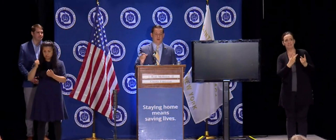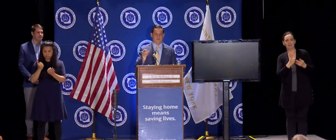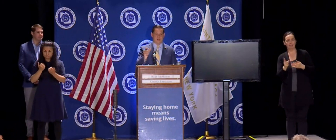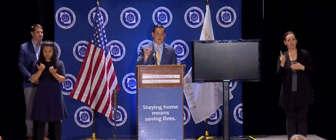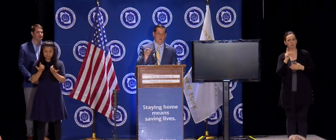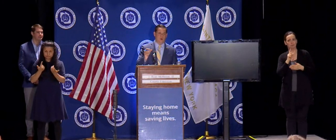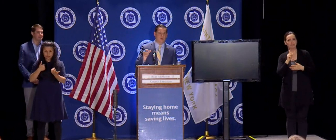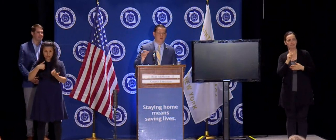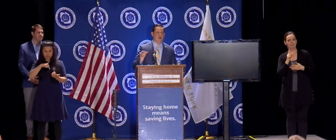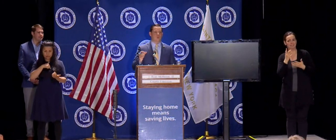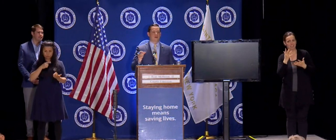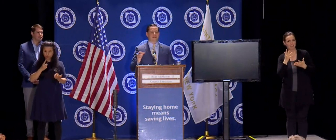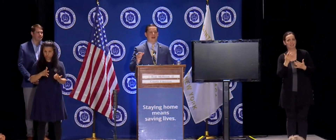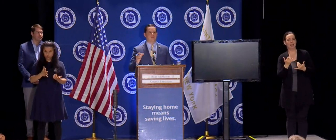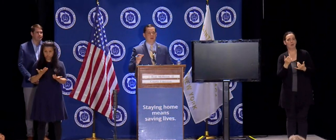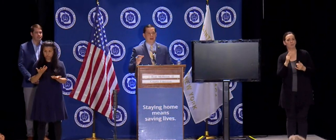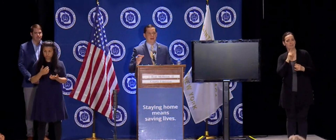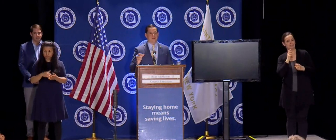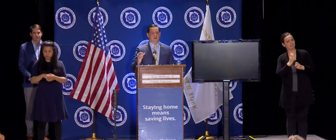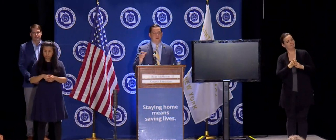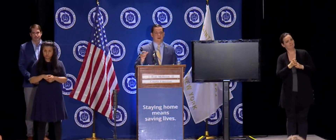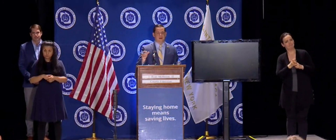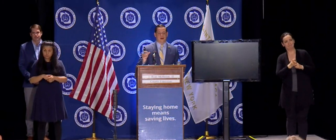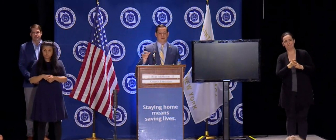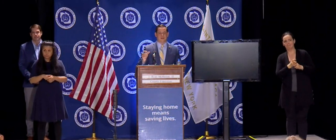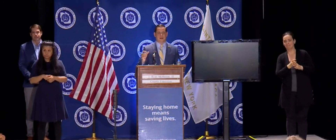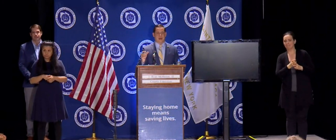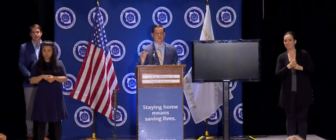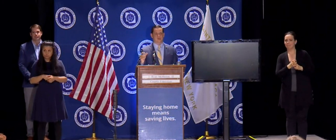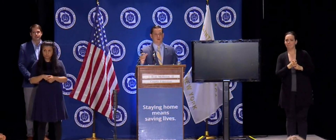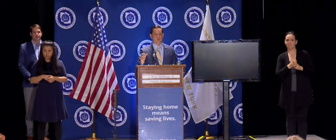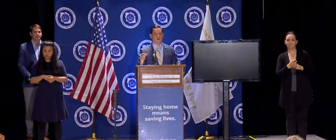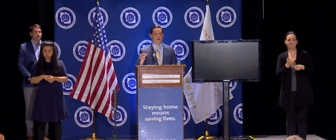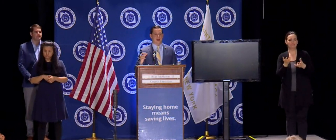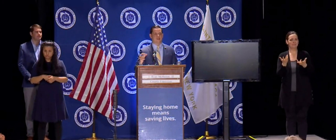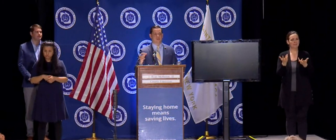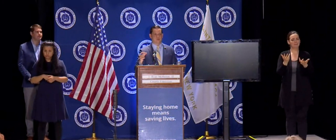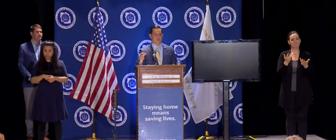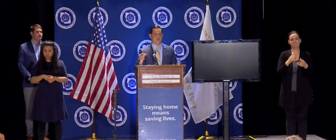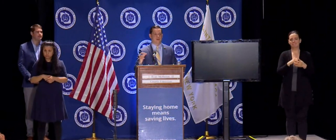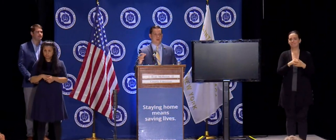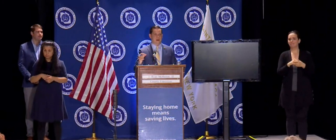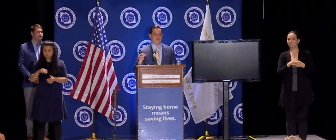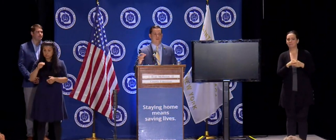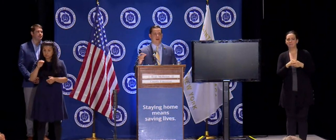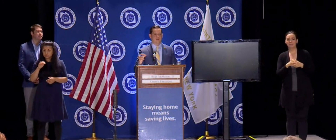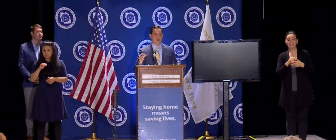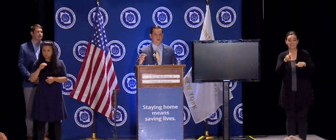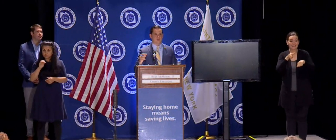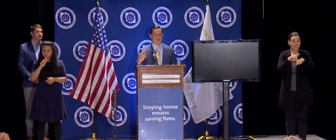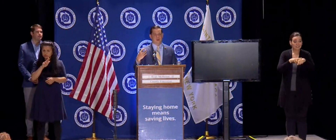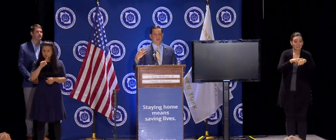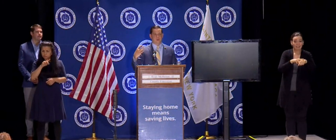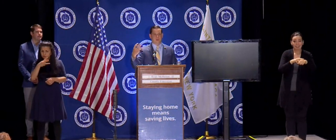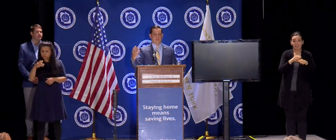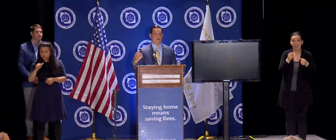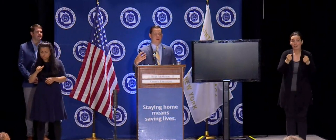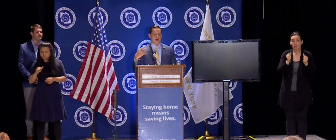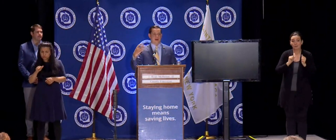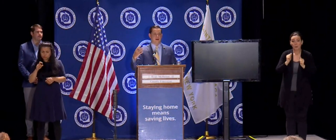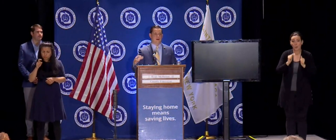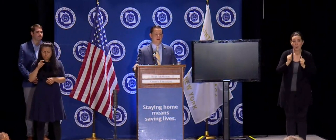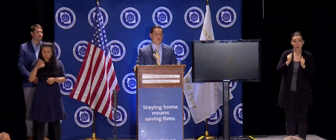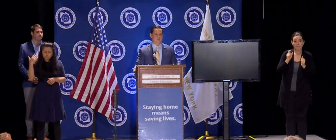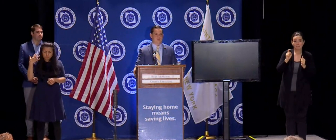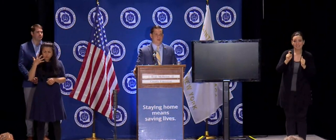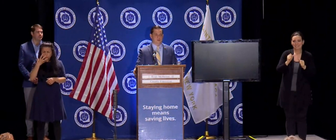It really comes down to what timeline, how can the Nationals, when do the Nationals really need to have a final answer to be able to put